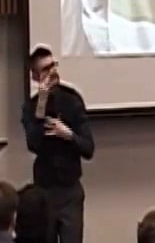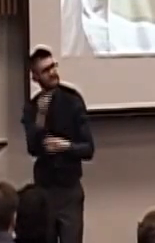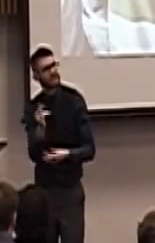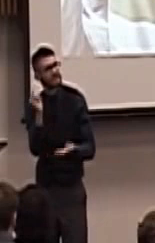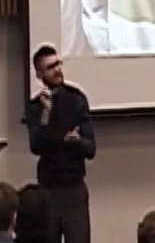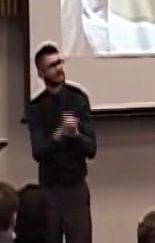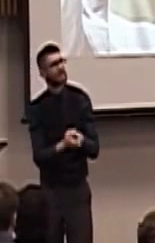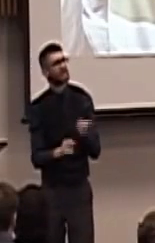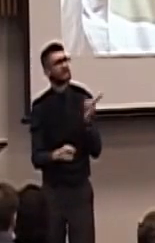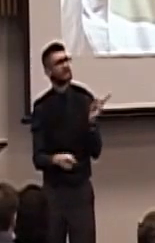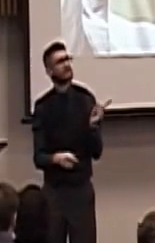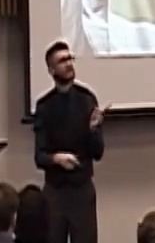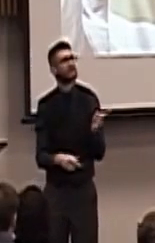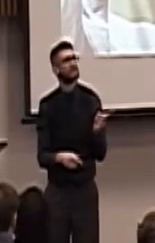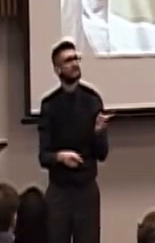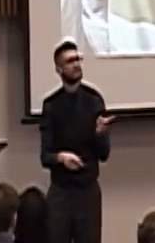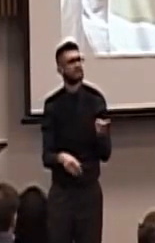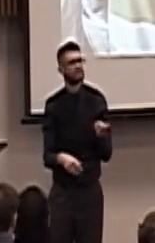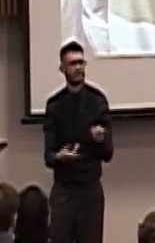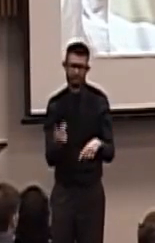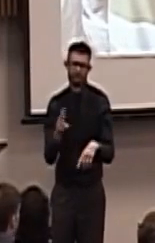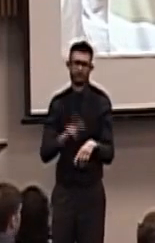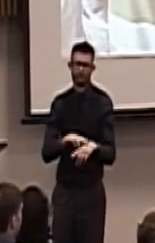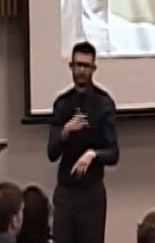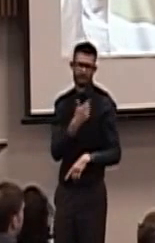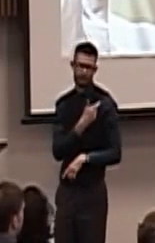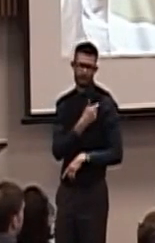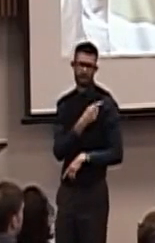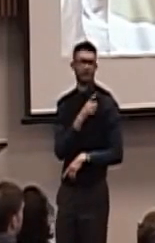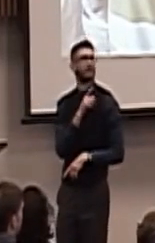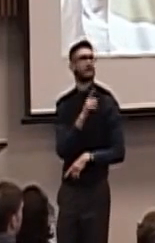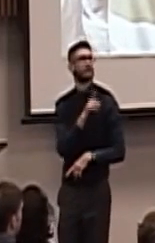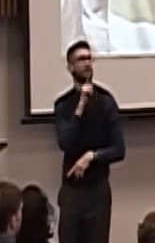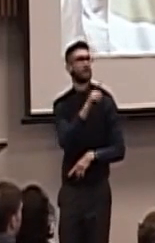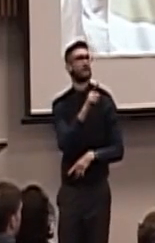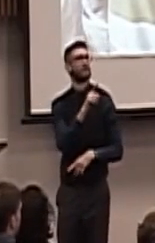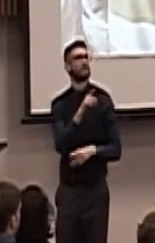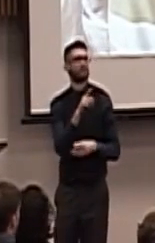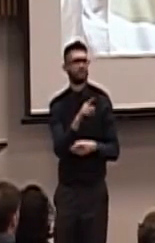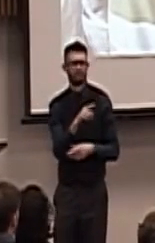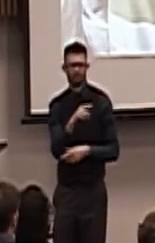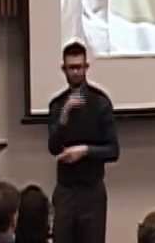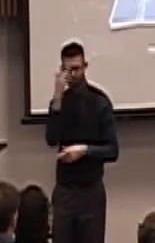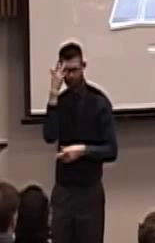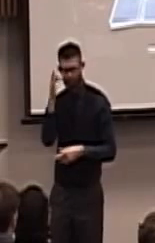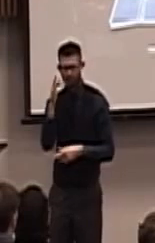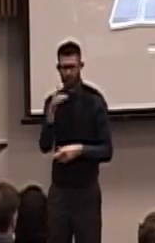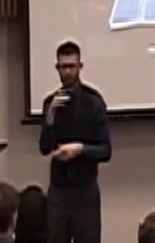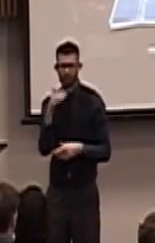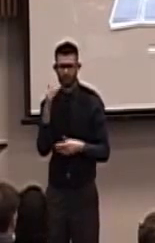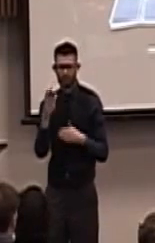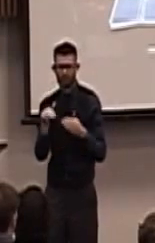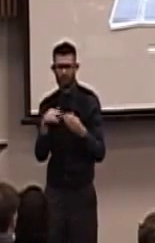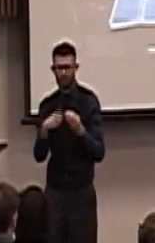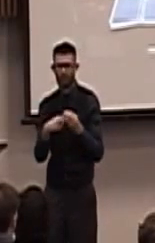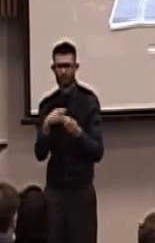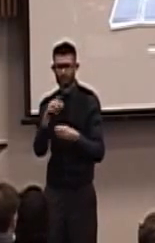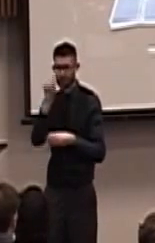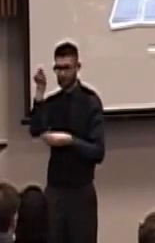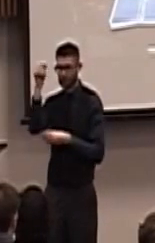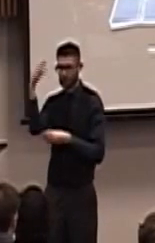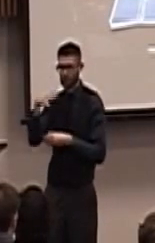Of course, Speedy's the chief solar panel person. He kind of gets into this